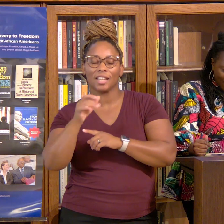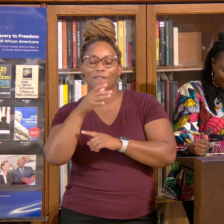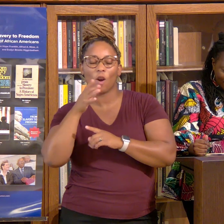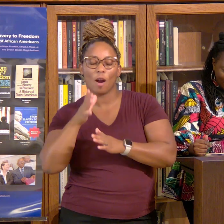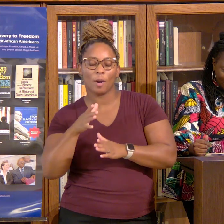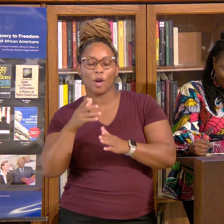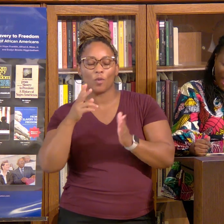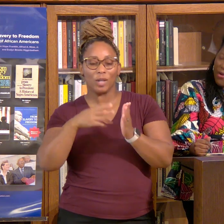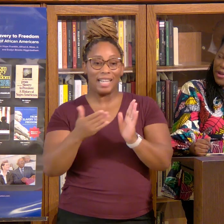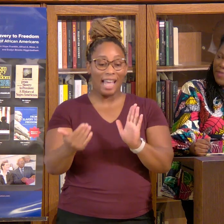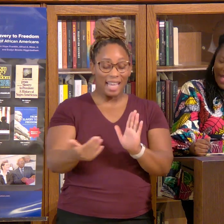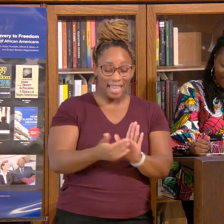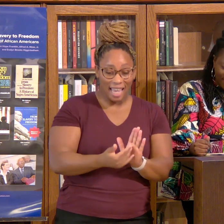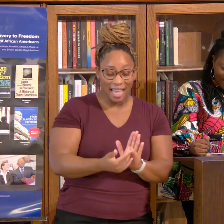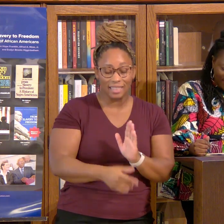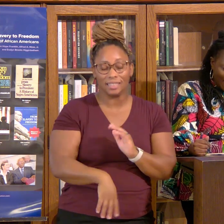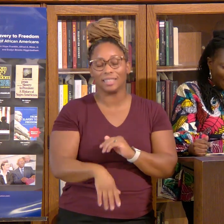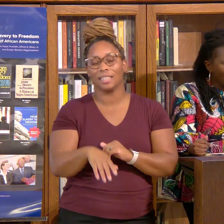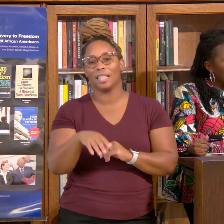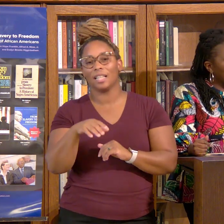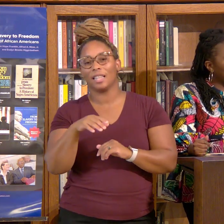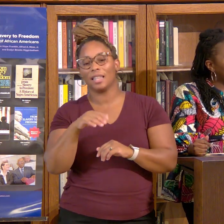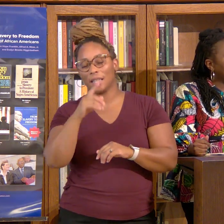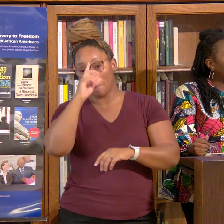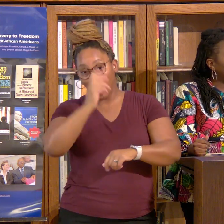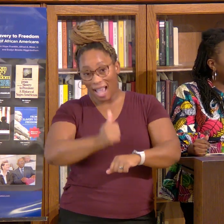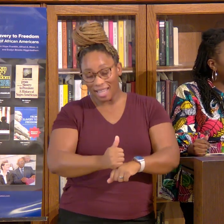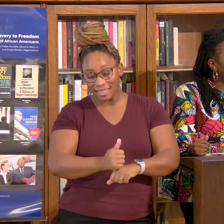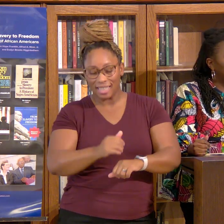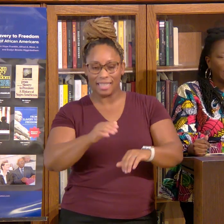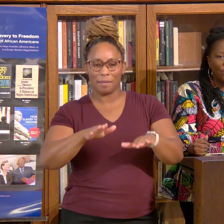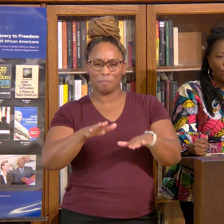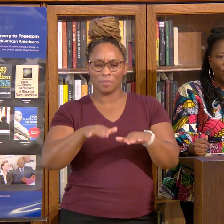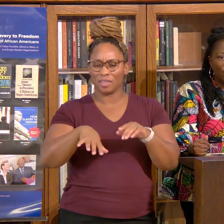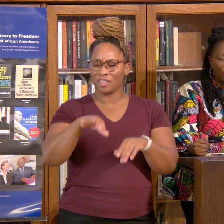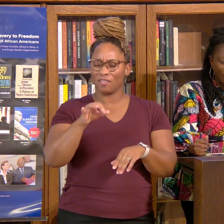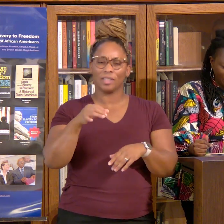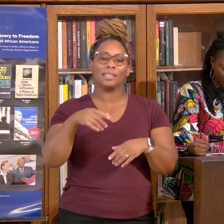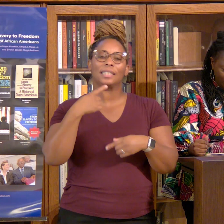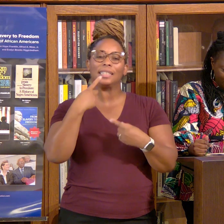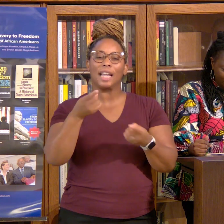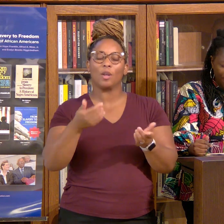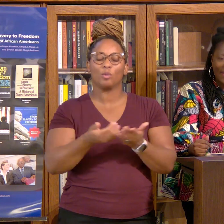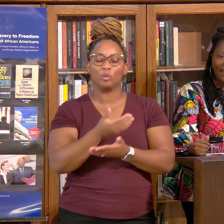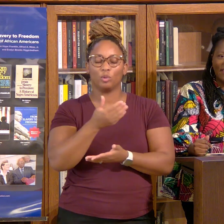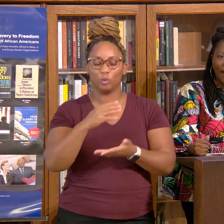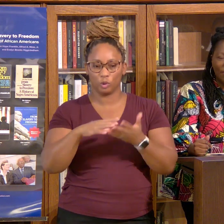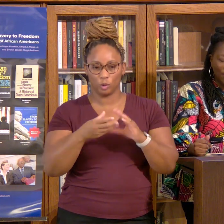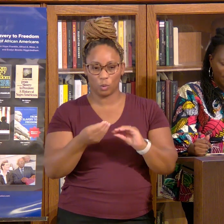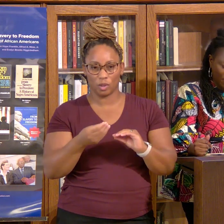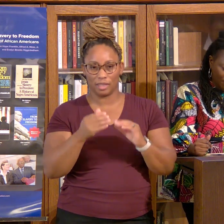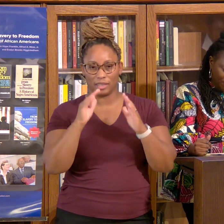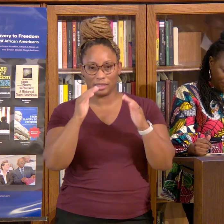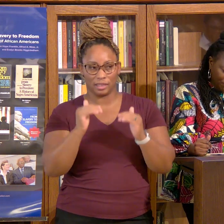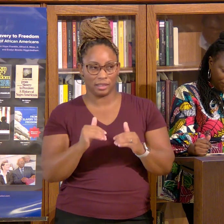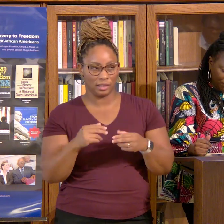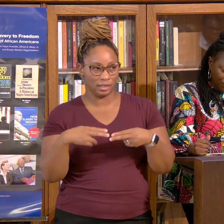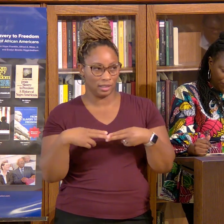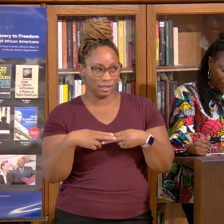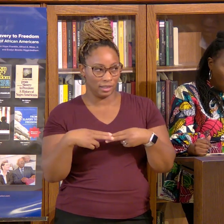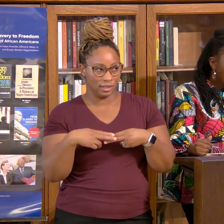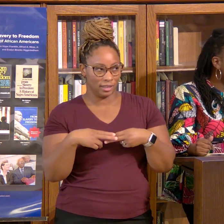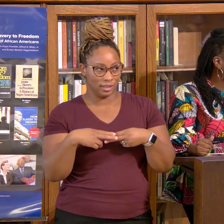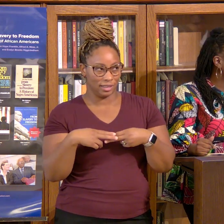against the bioses power IM balances and violence in the archive to tell new stories now next slide